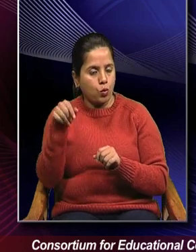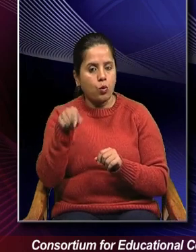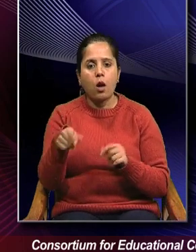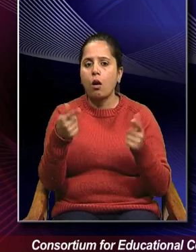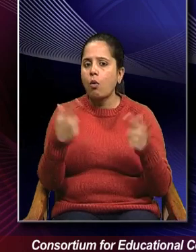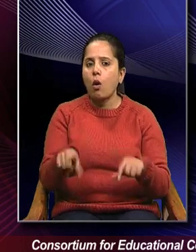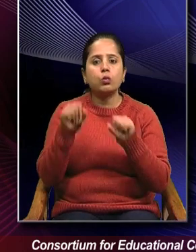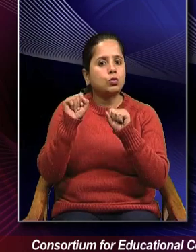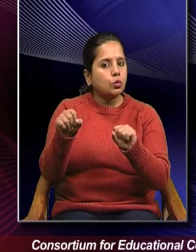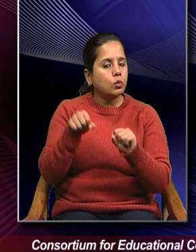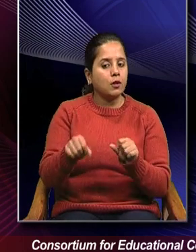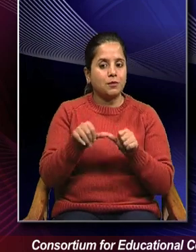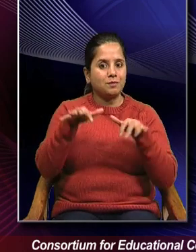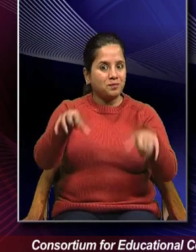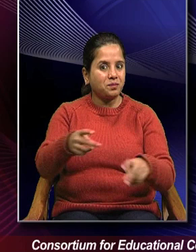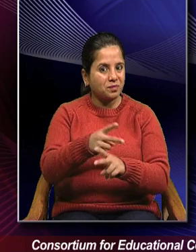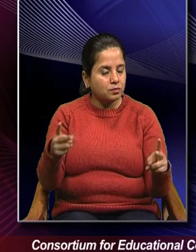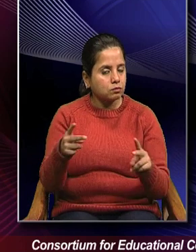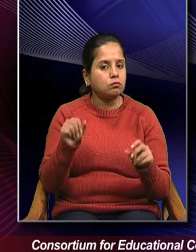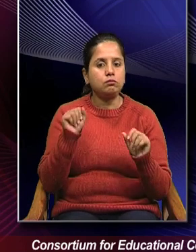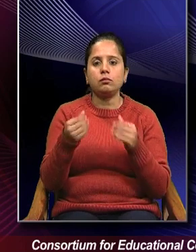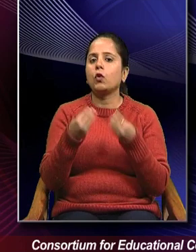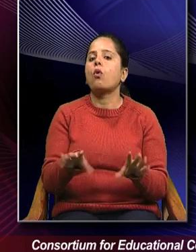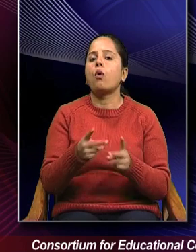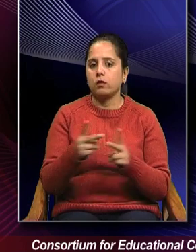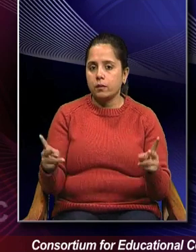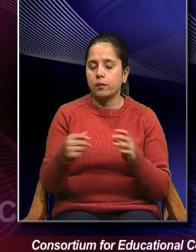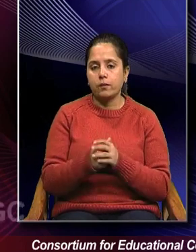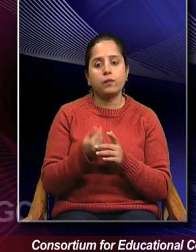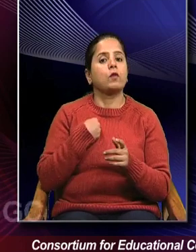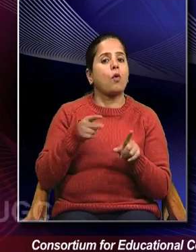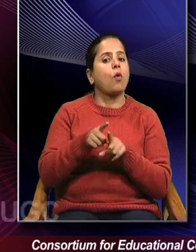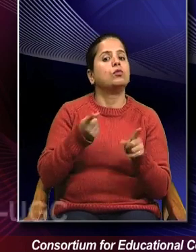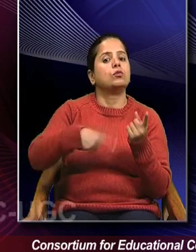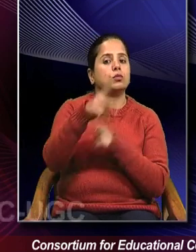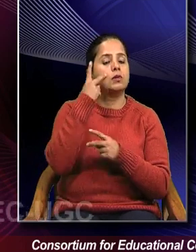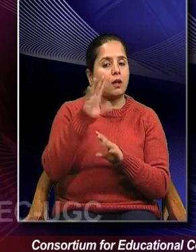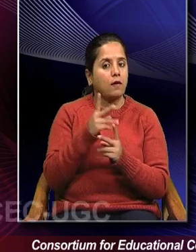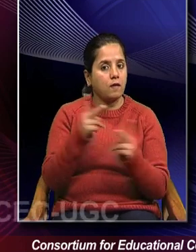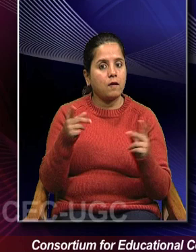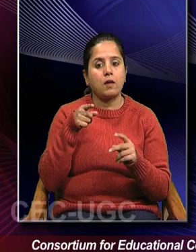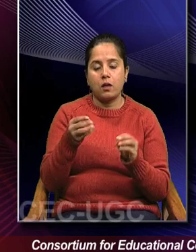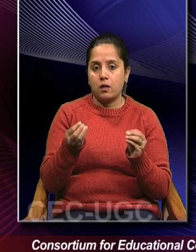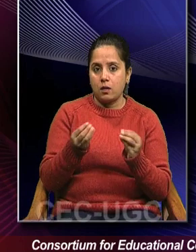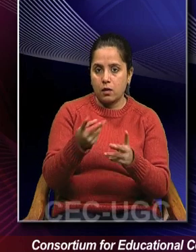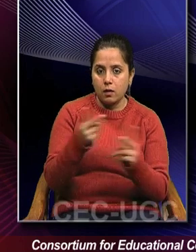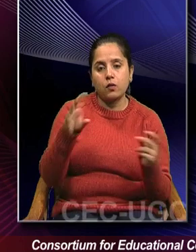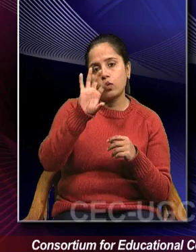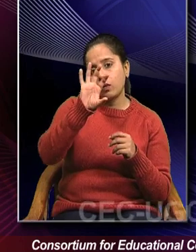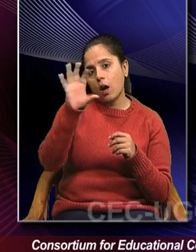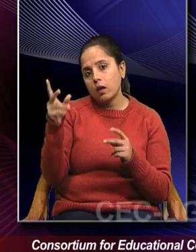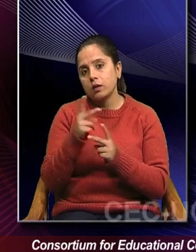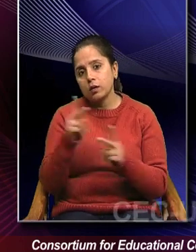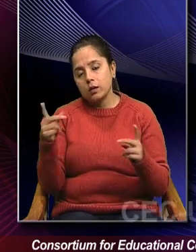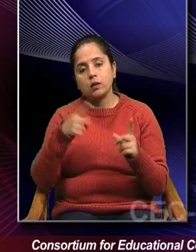their colonies in that sense as well. We also see that how initially the countries which were